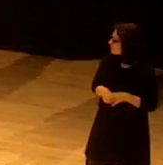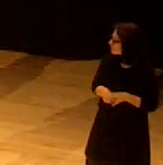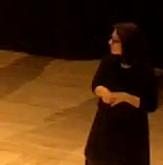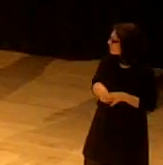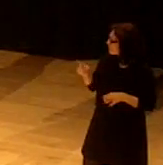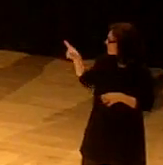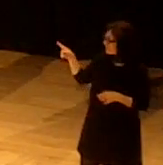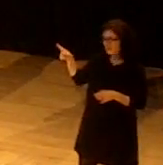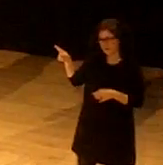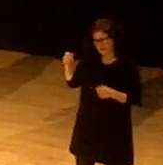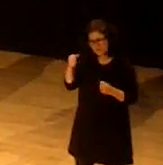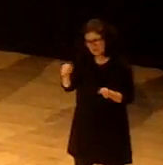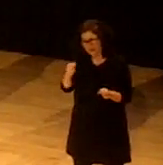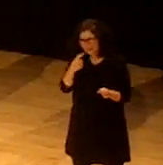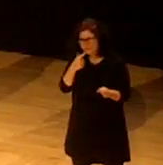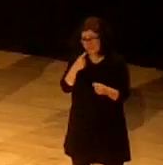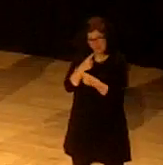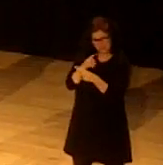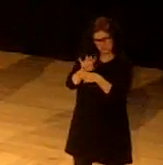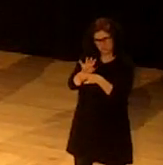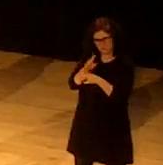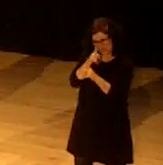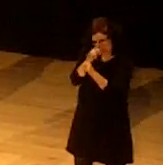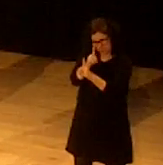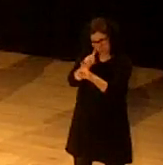are you trying to say with this film